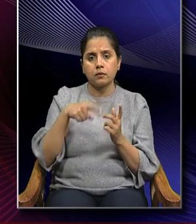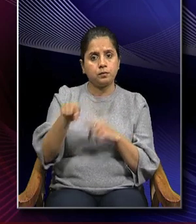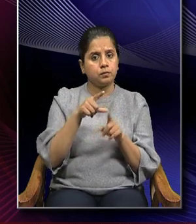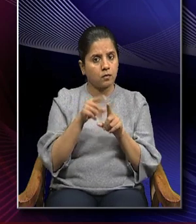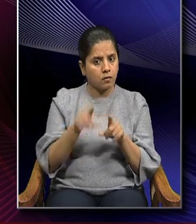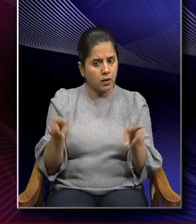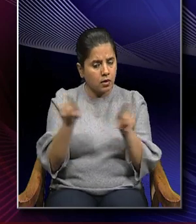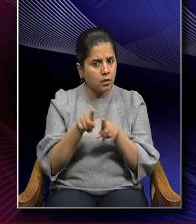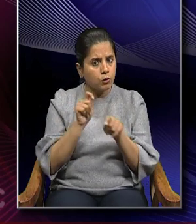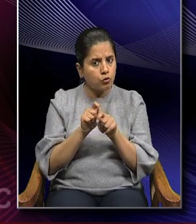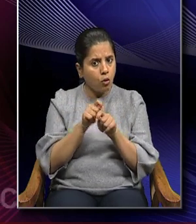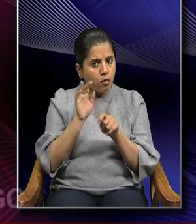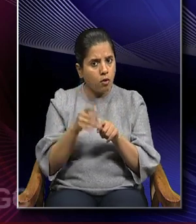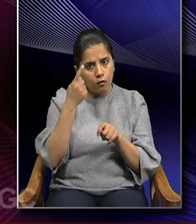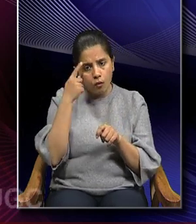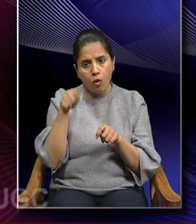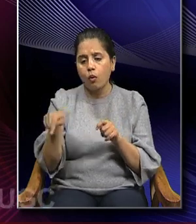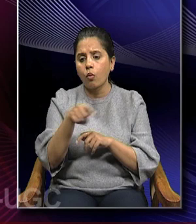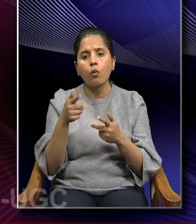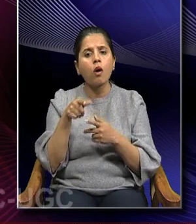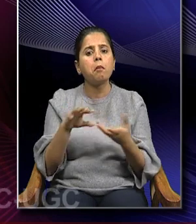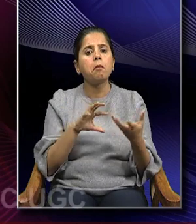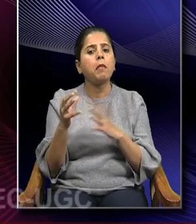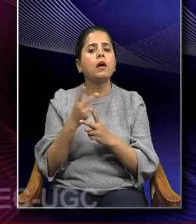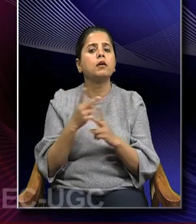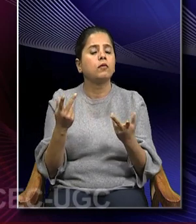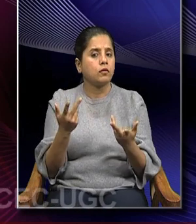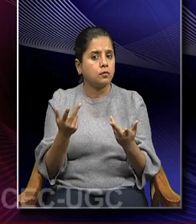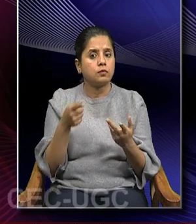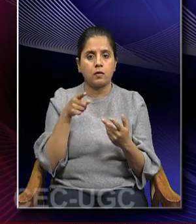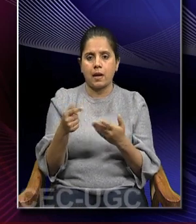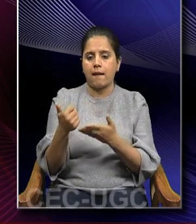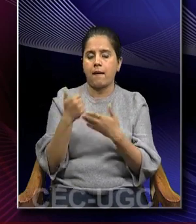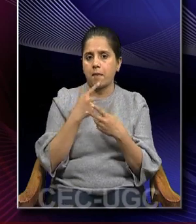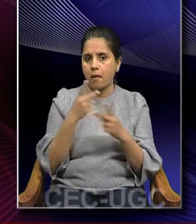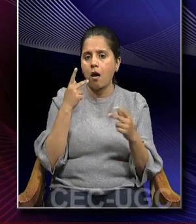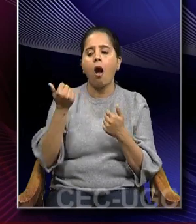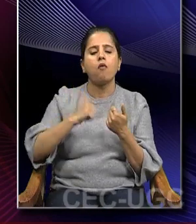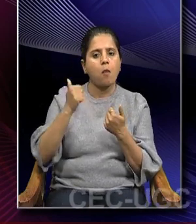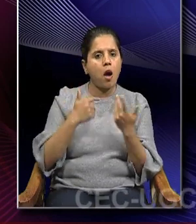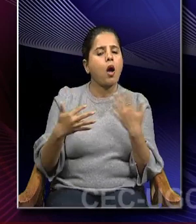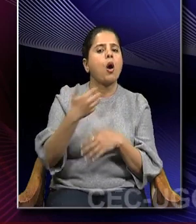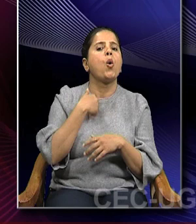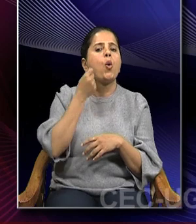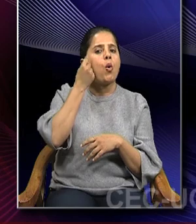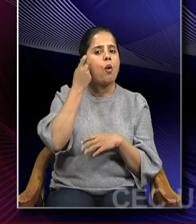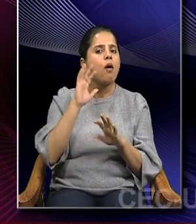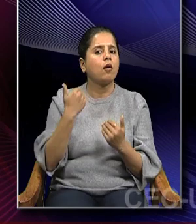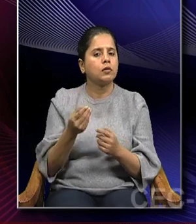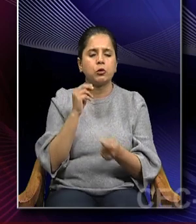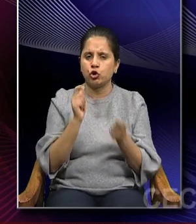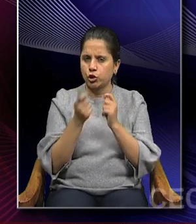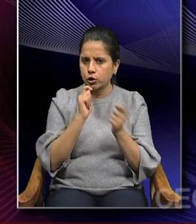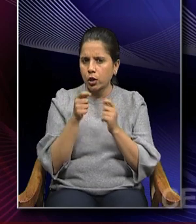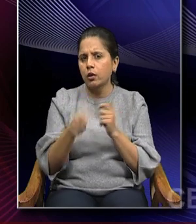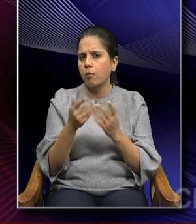doing the same job for what it has been produced. So, with the help of that feedback, you can actually make some modifications